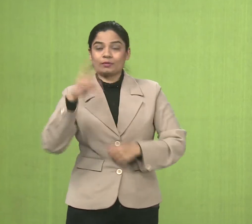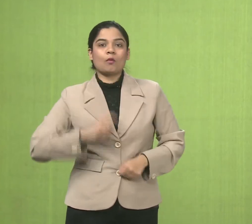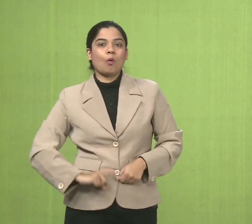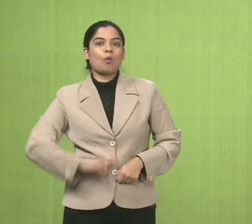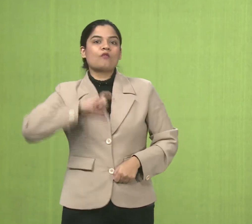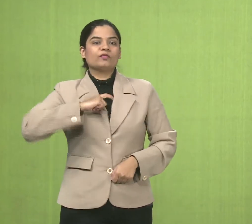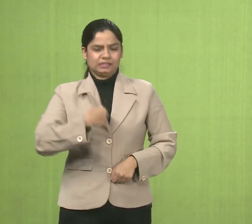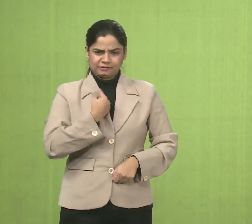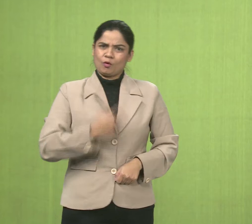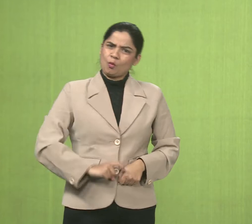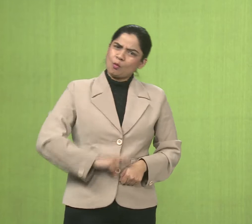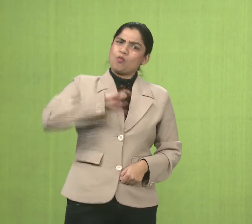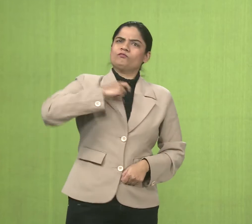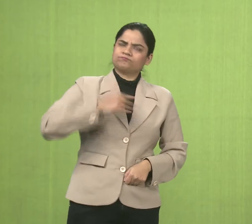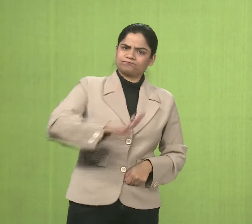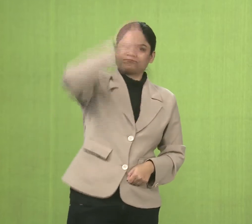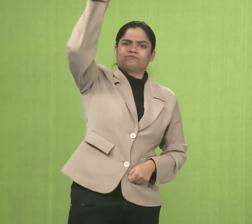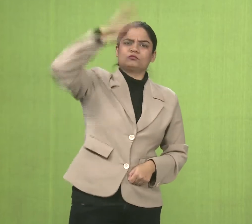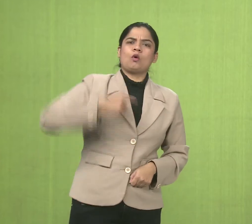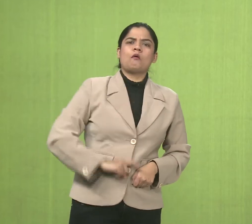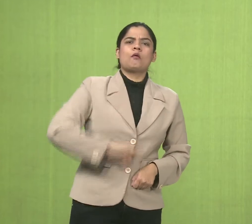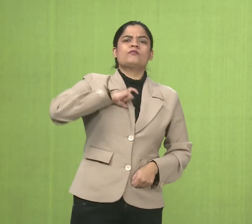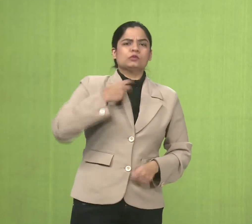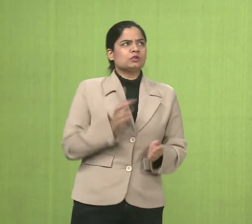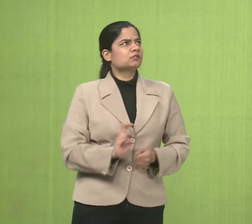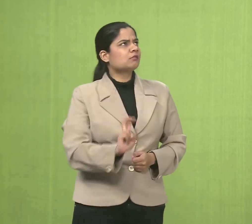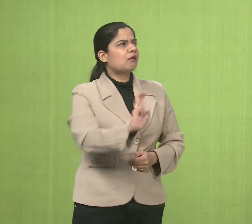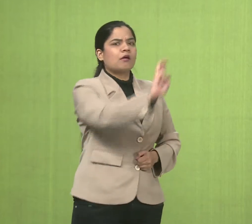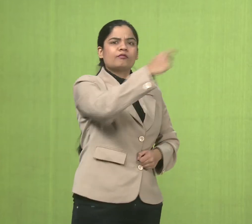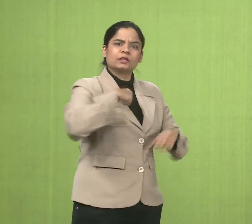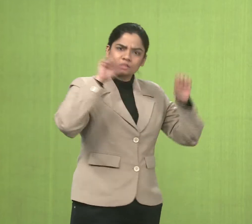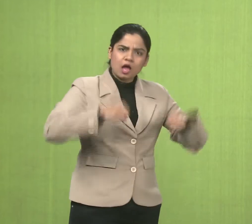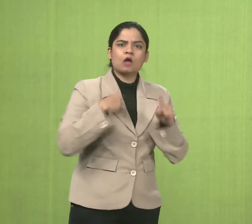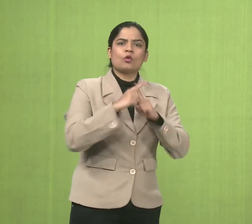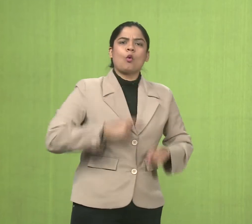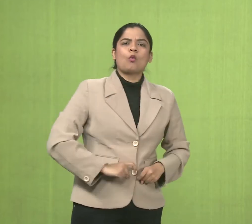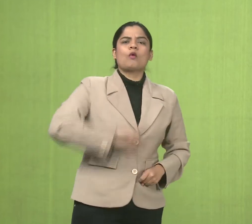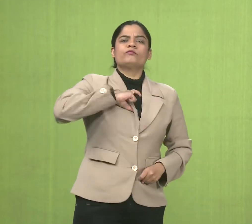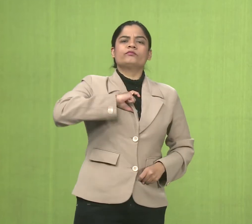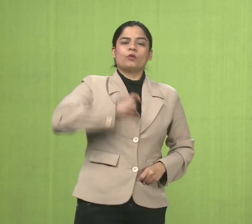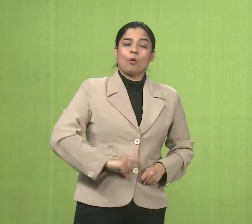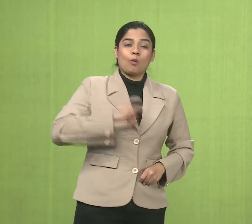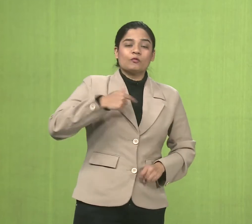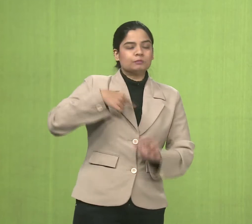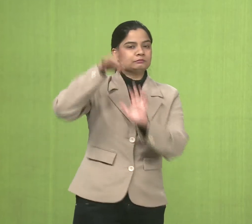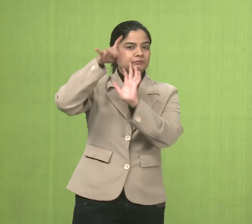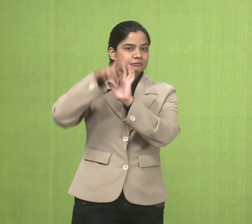A feeling of trust in one's ability, qualities and judgments. Like some people have self-confidence to